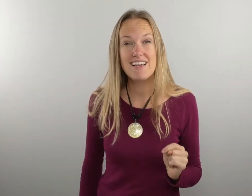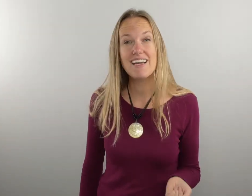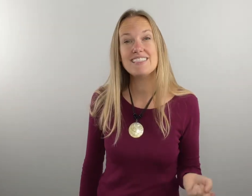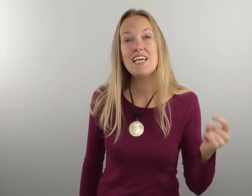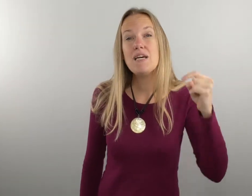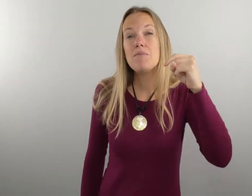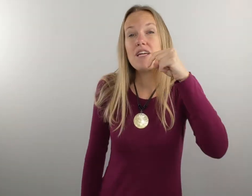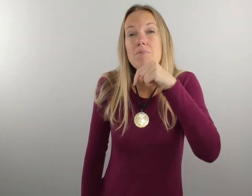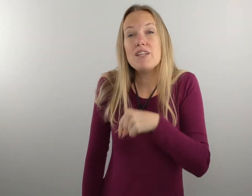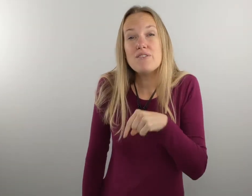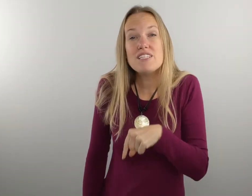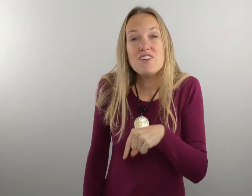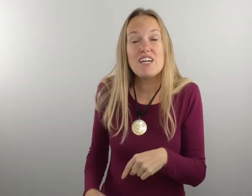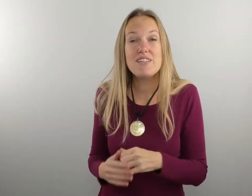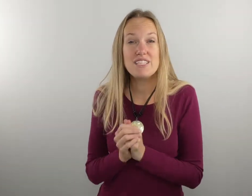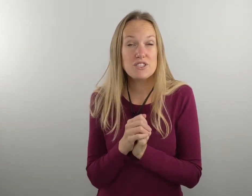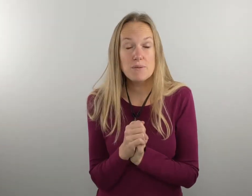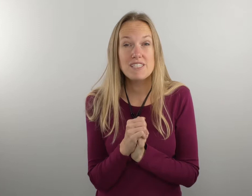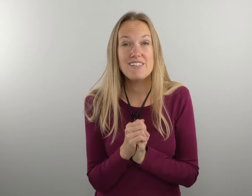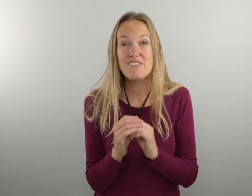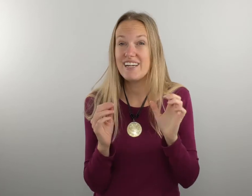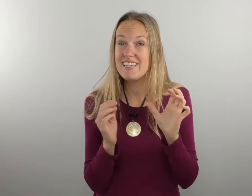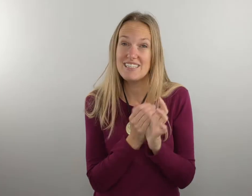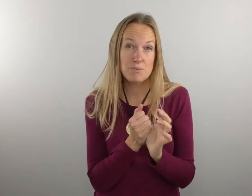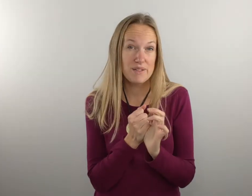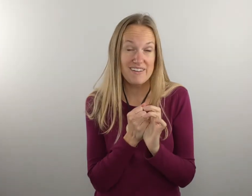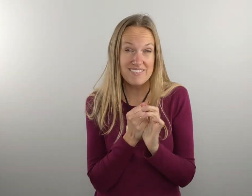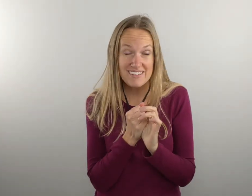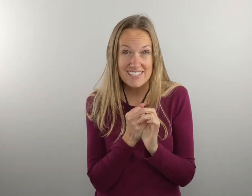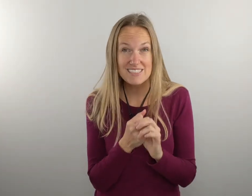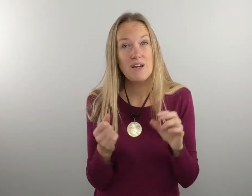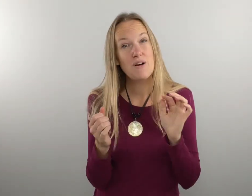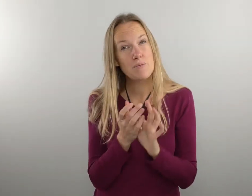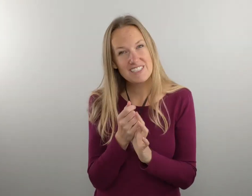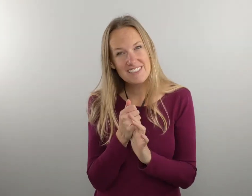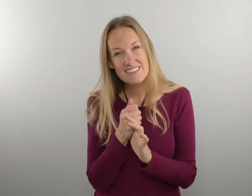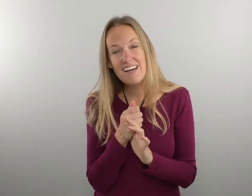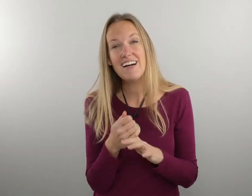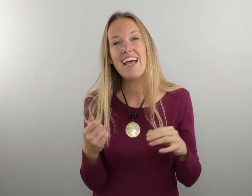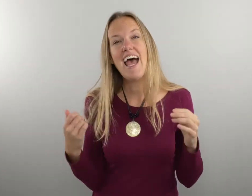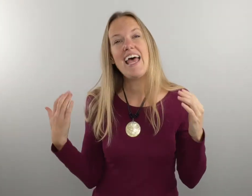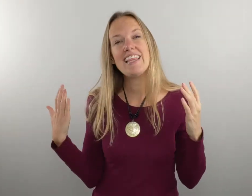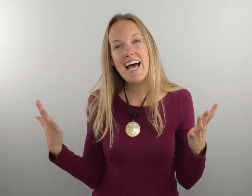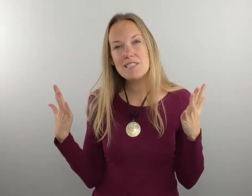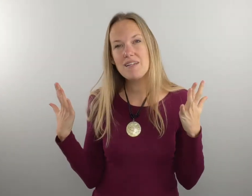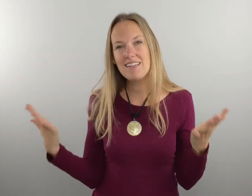signs. Looking below this video in the description, you'll find a link to print off lyrics or purchase a song. And last but not